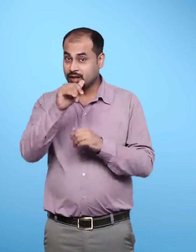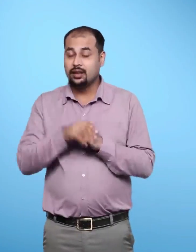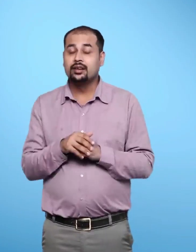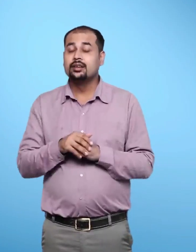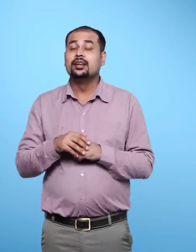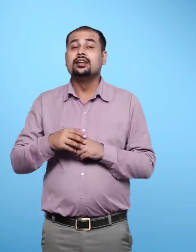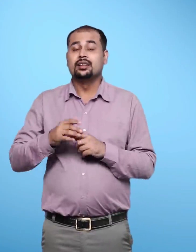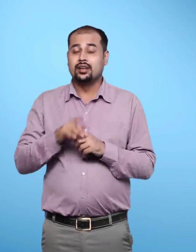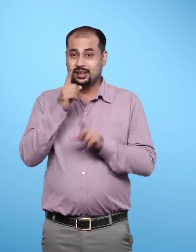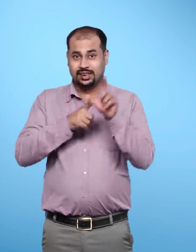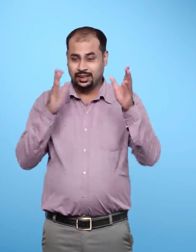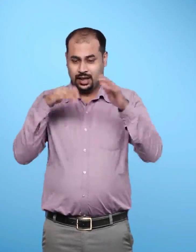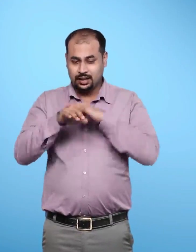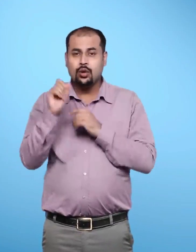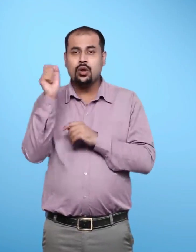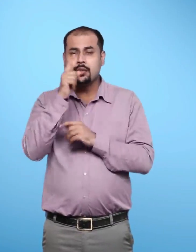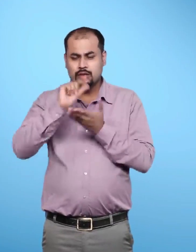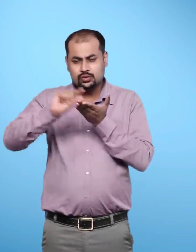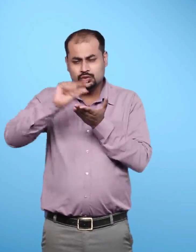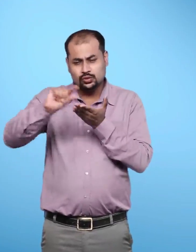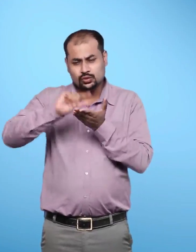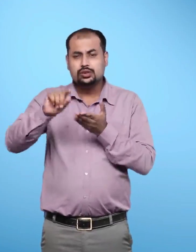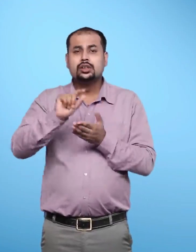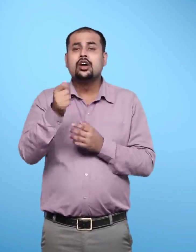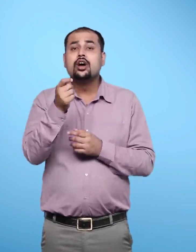How much did they pay back every month?